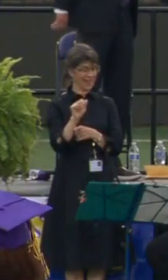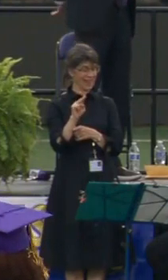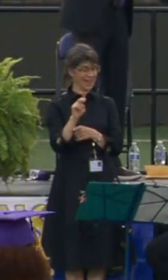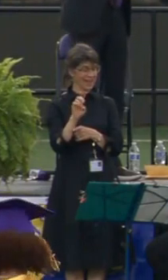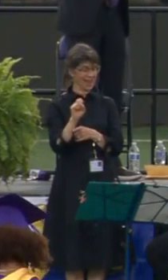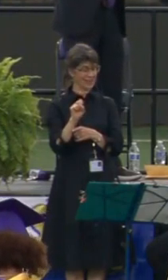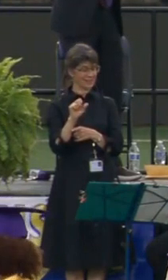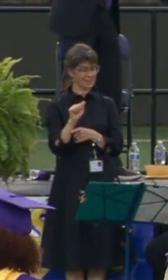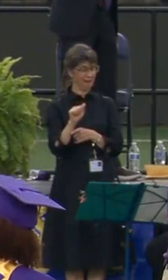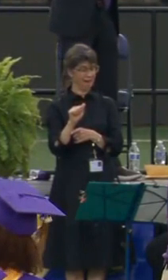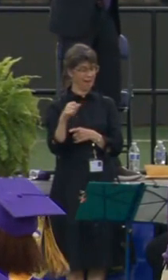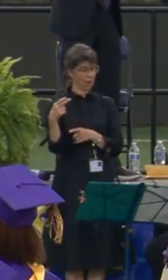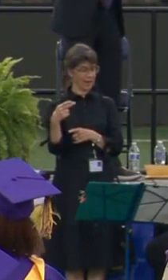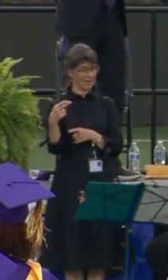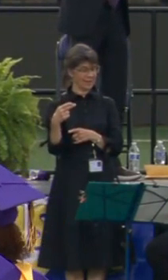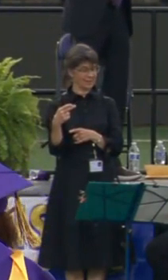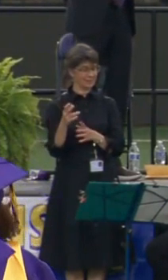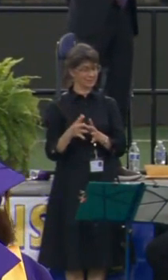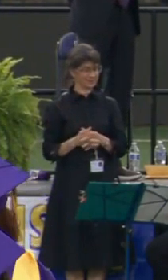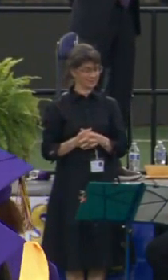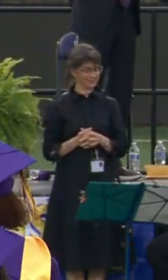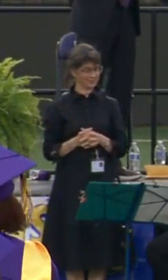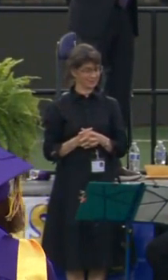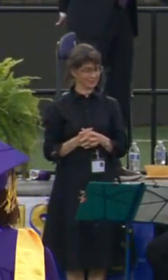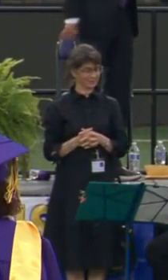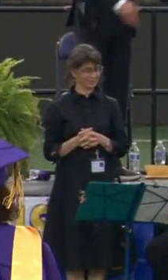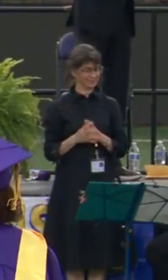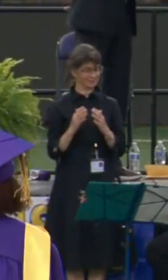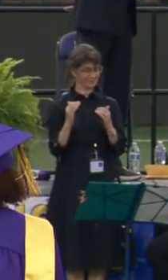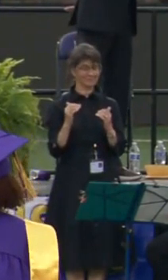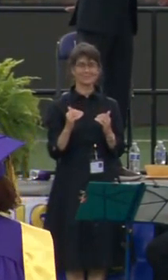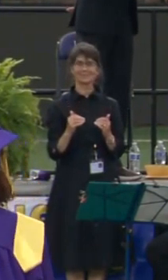Vanessa Baena Hernandez.